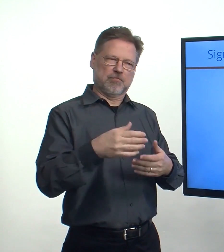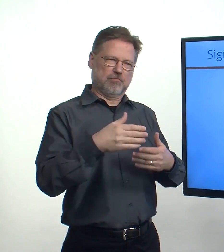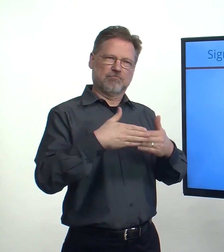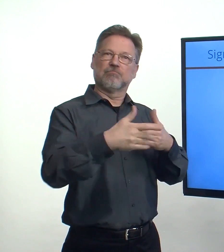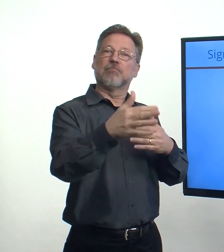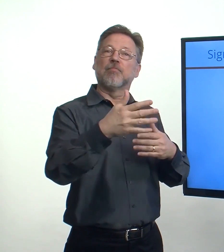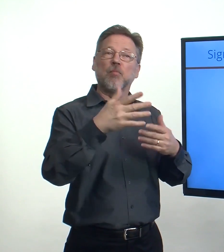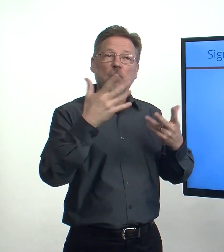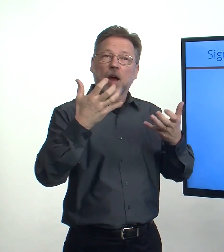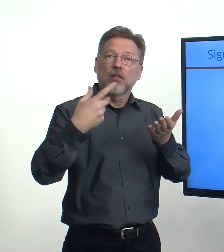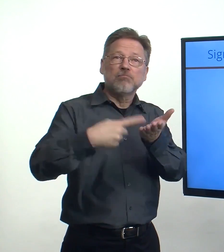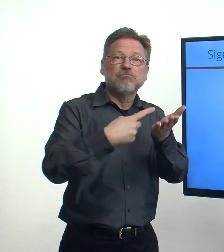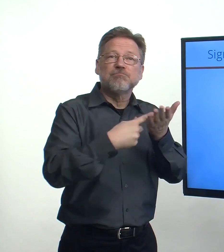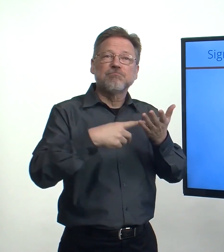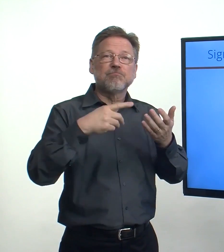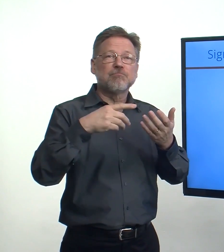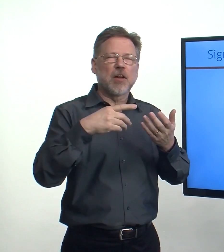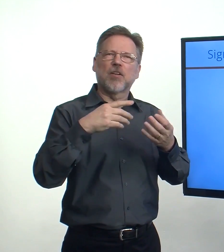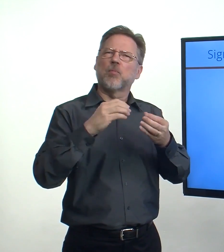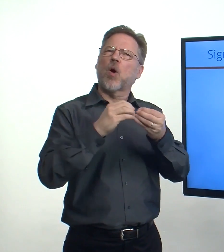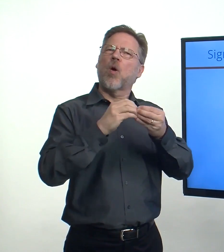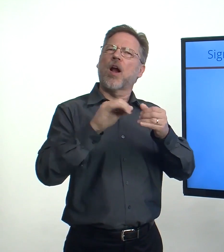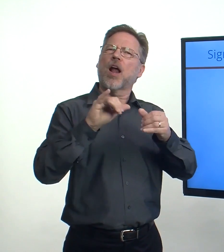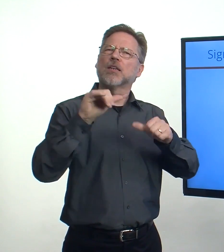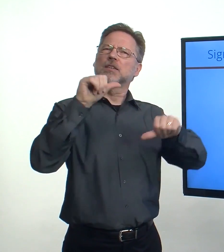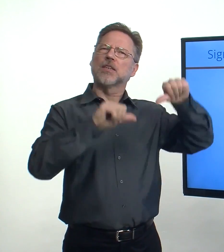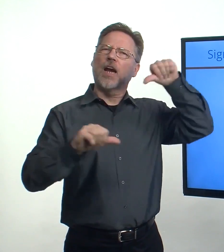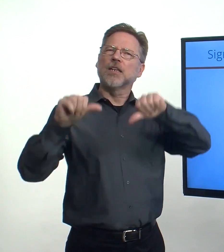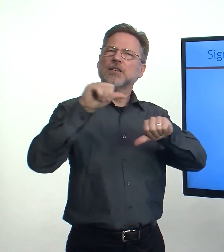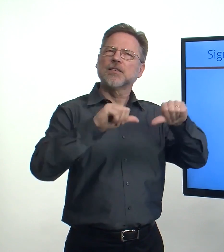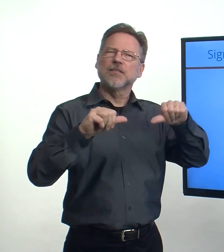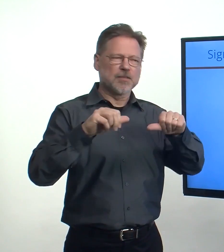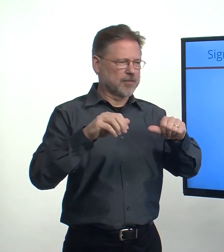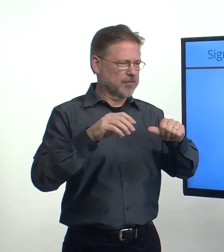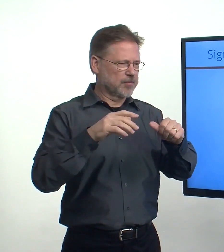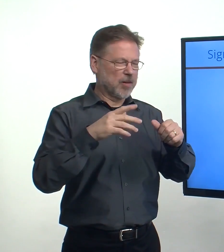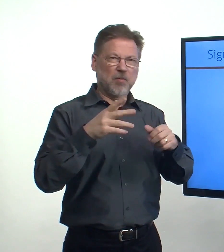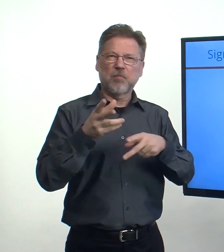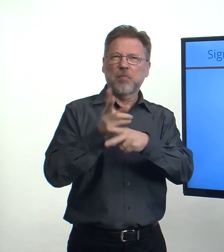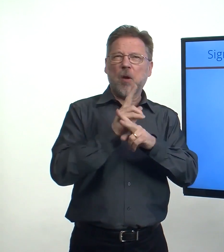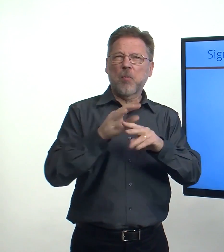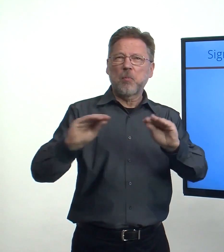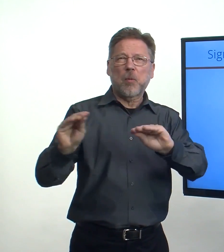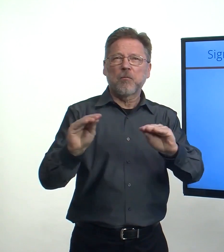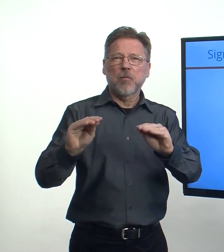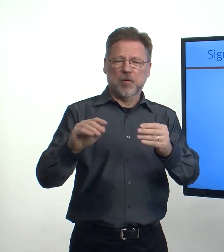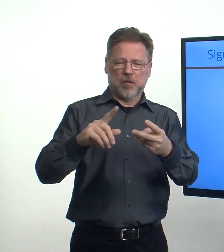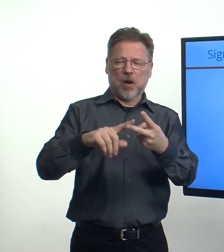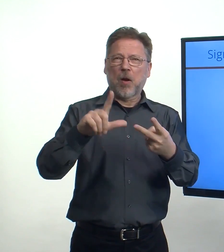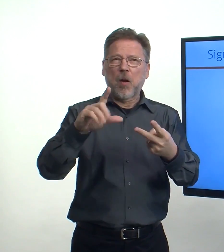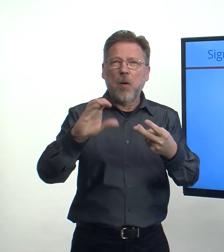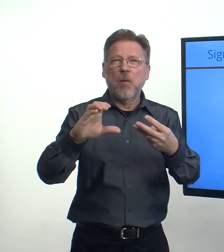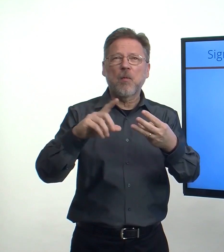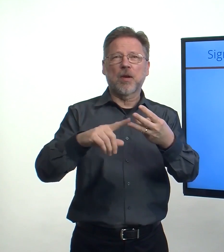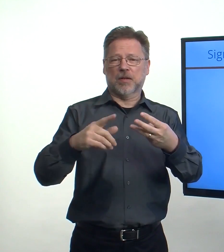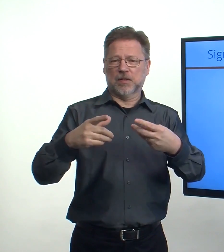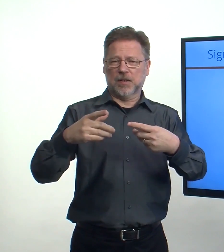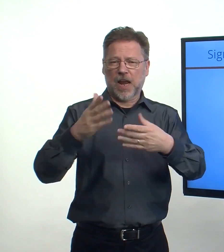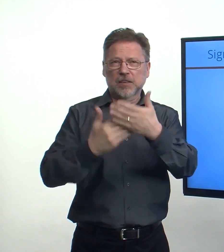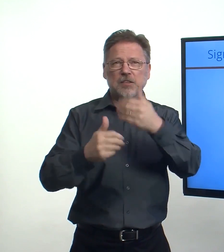Stokoe proposed that from then on, any discussion should be more scientific. So instead of borrowing the